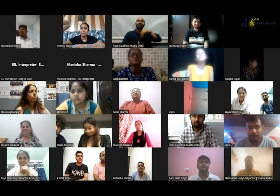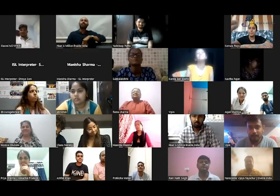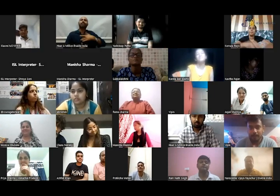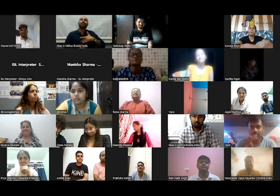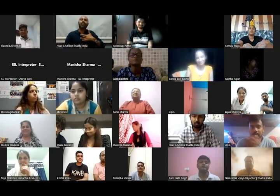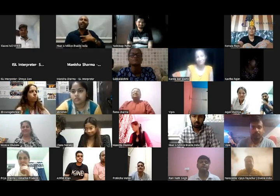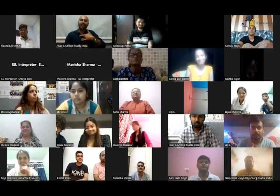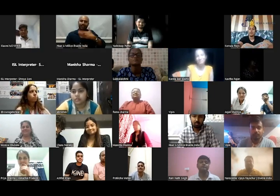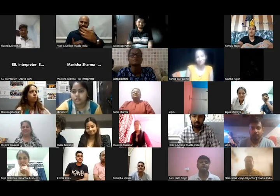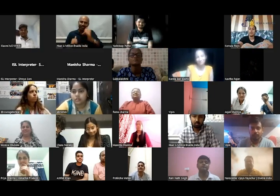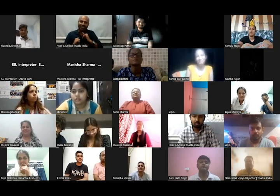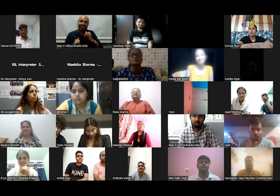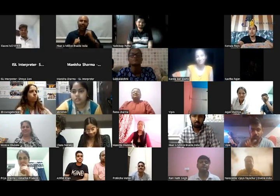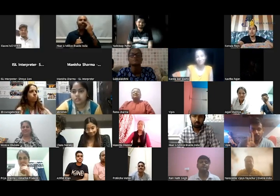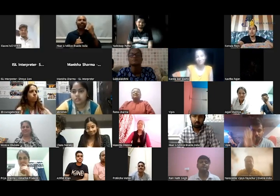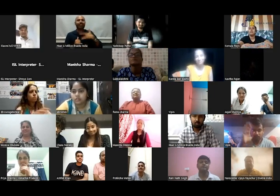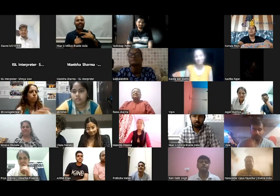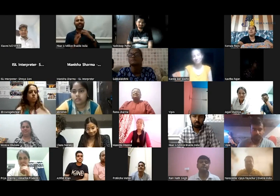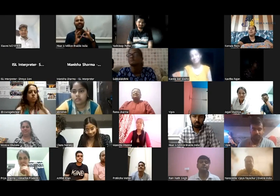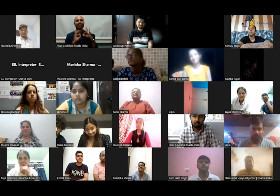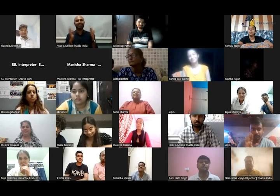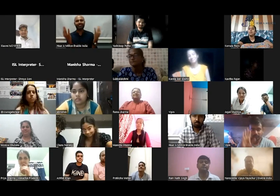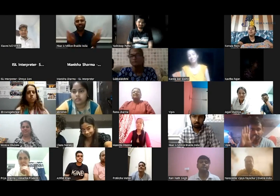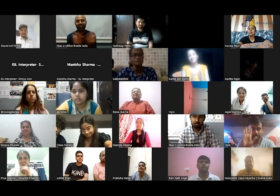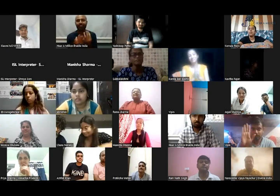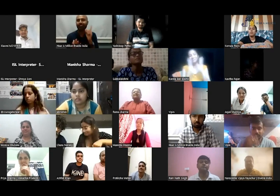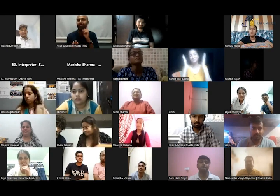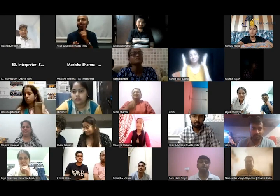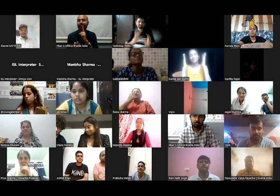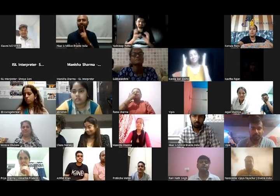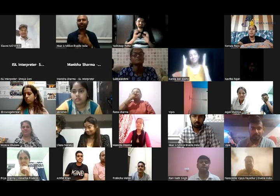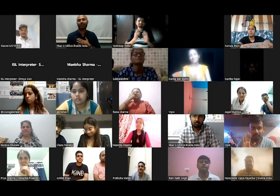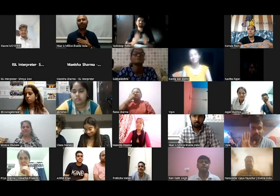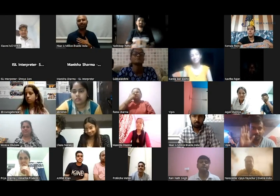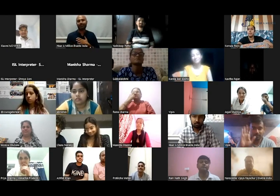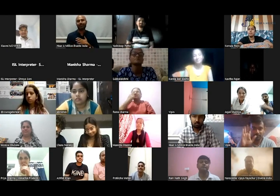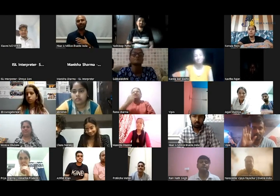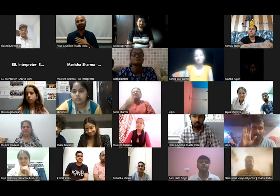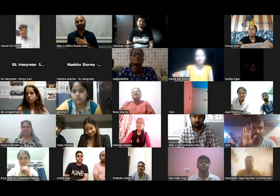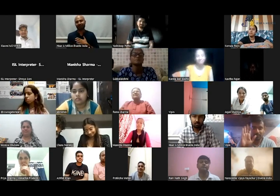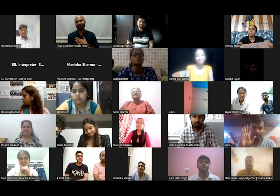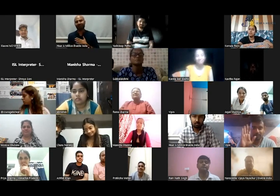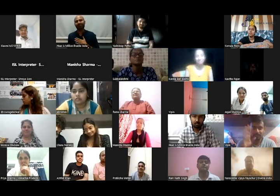family. We never thought that, you are something else. I mean, you were like a family.